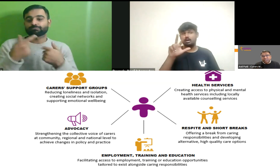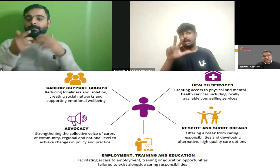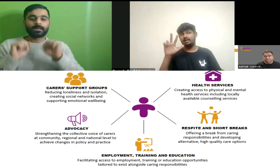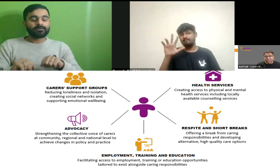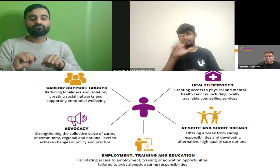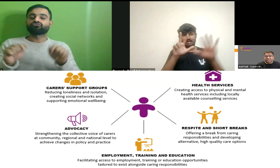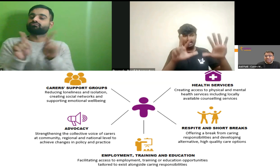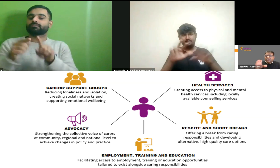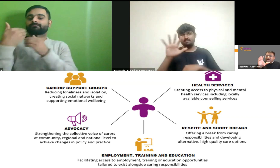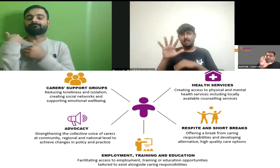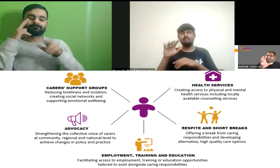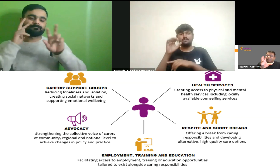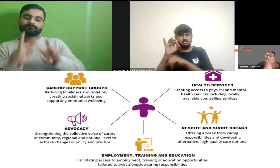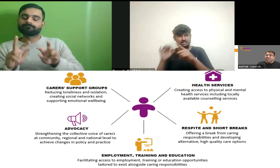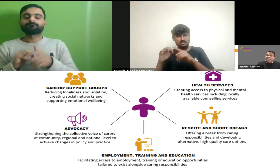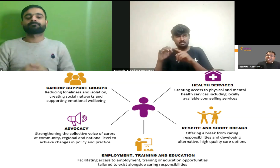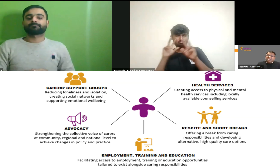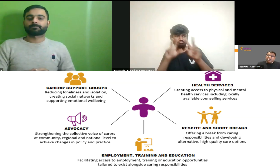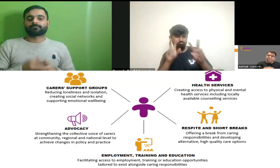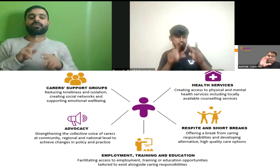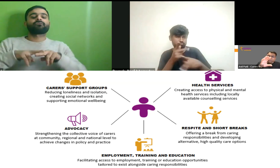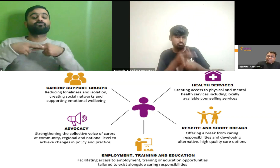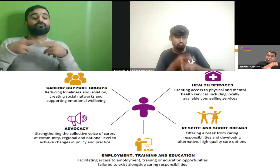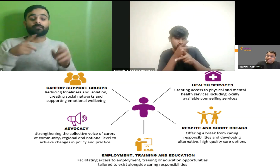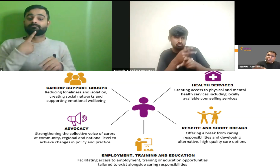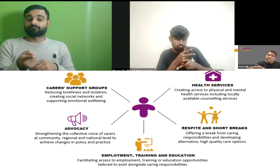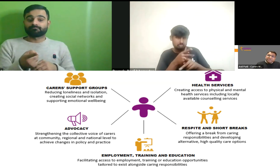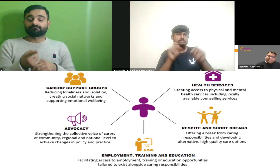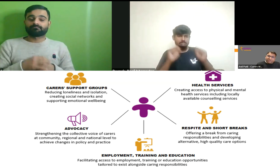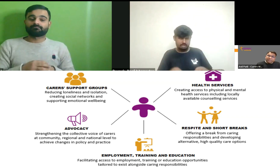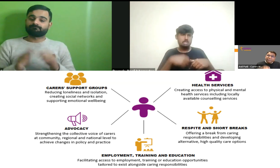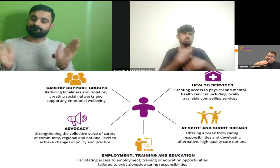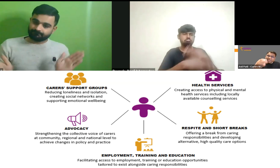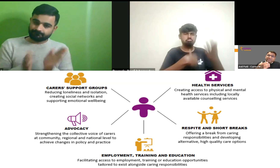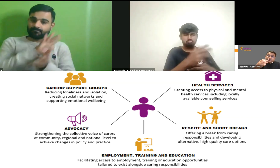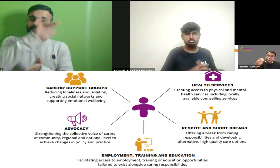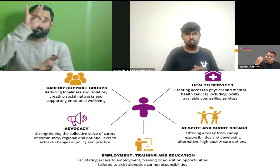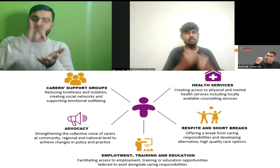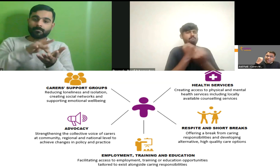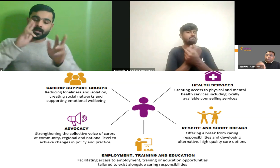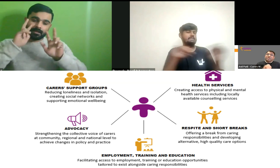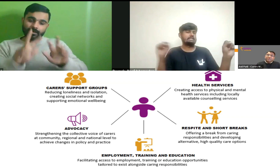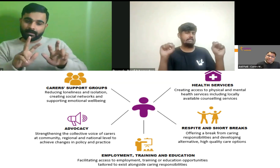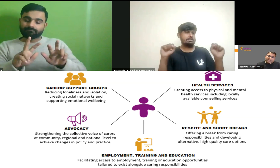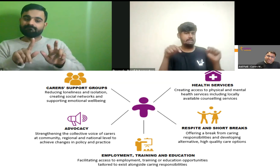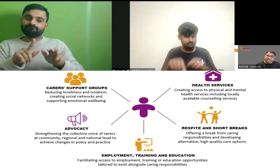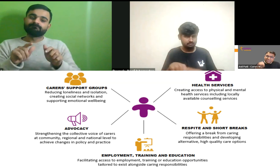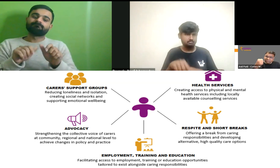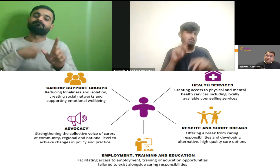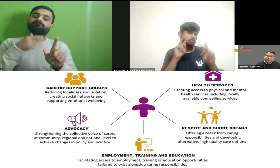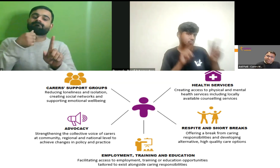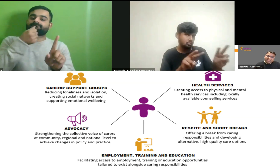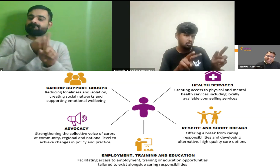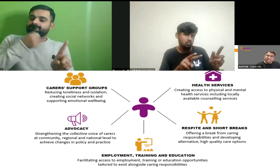caring responsibilities. And finally, we promoted a platform for carers to advocate for their